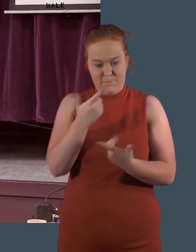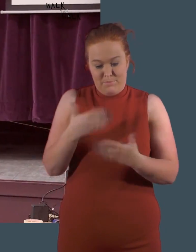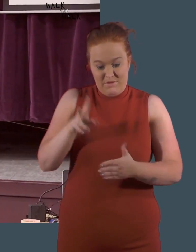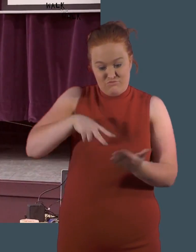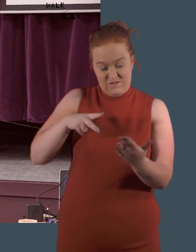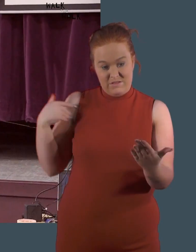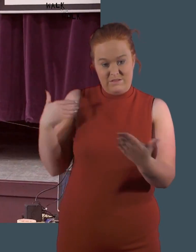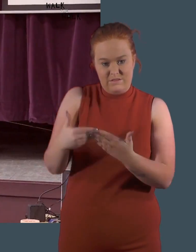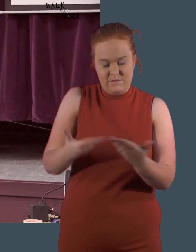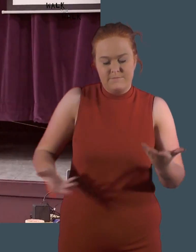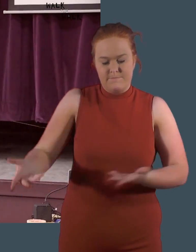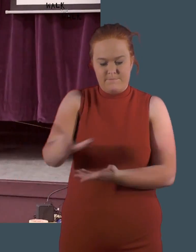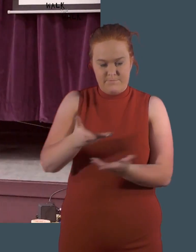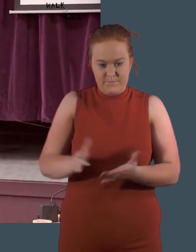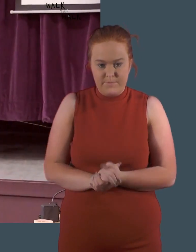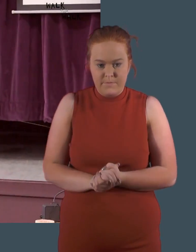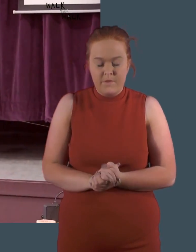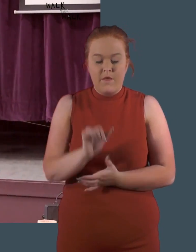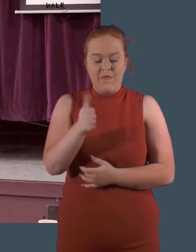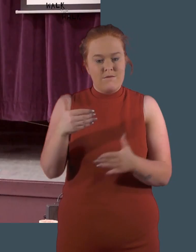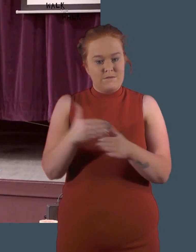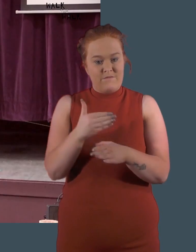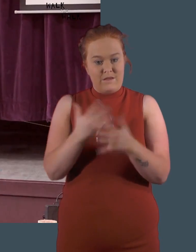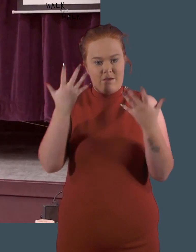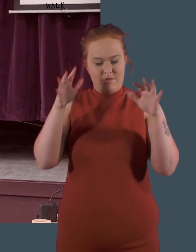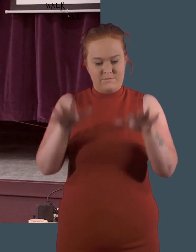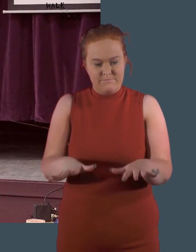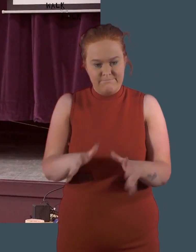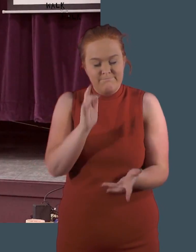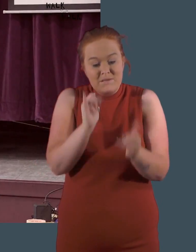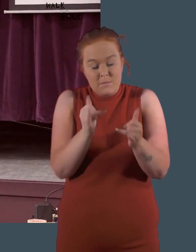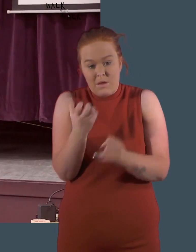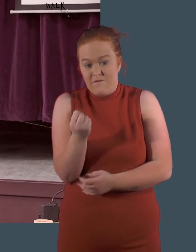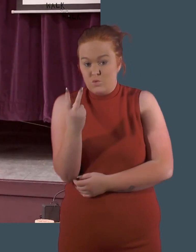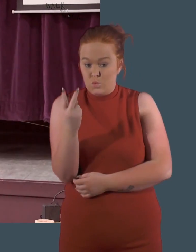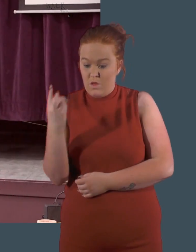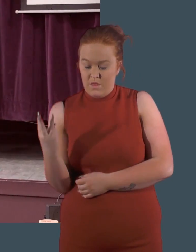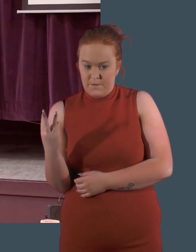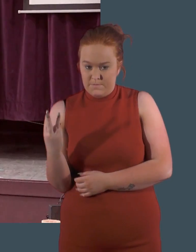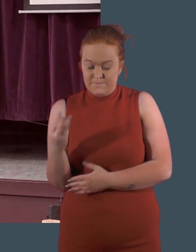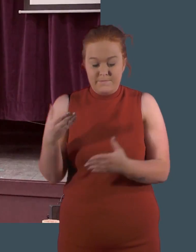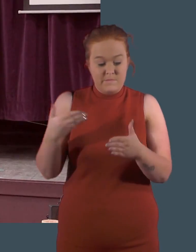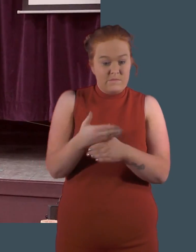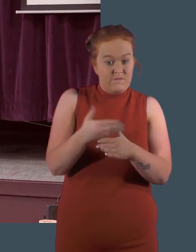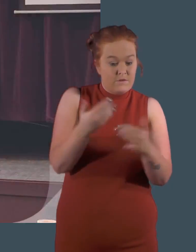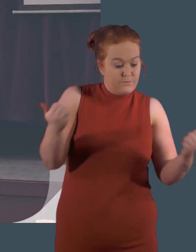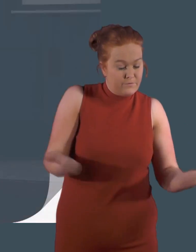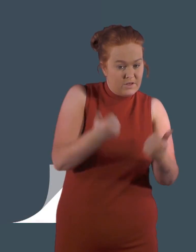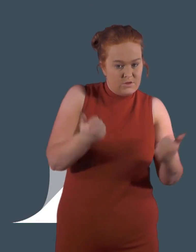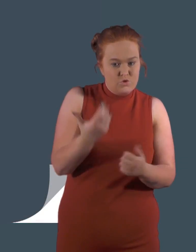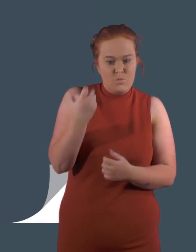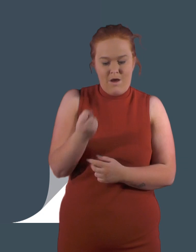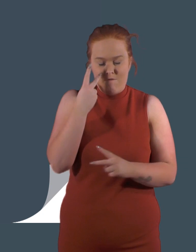read. Then there is a hands-on activity, at least one, sometimes there's 2 or 3. And then after you've done the activity, there will be